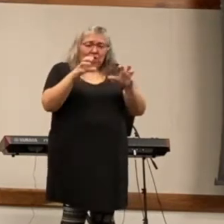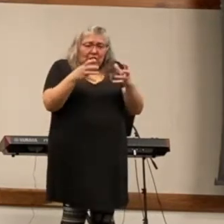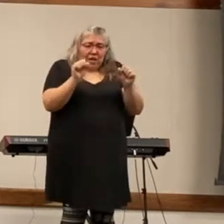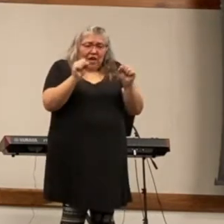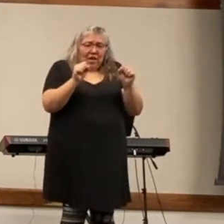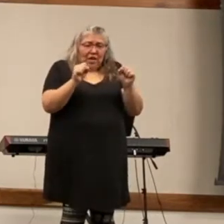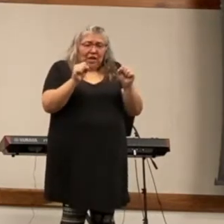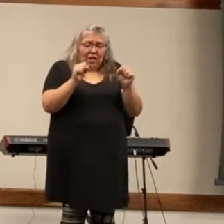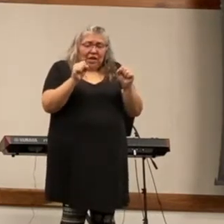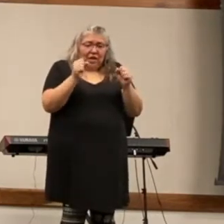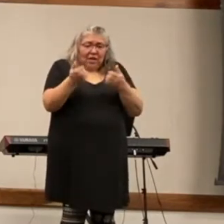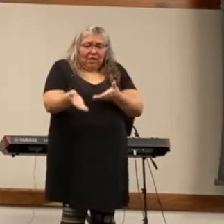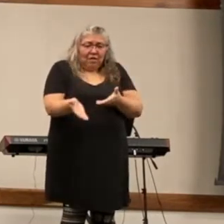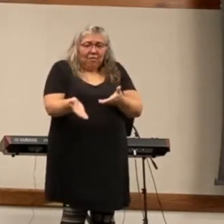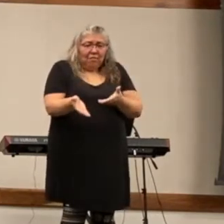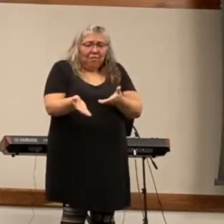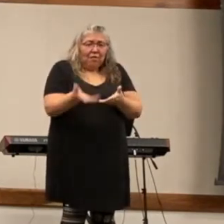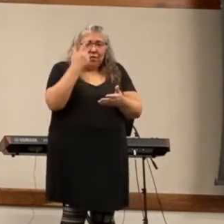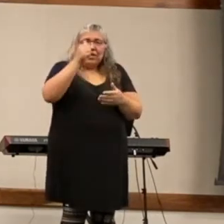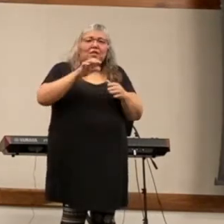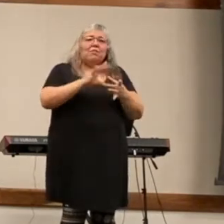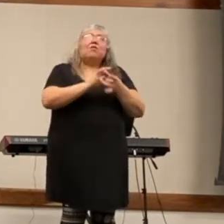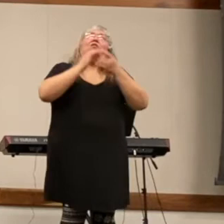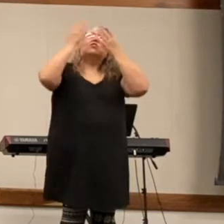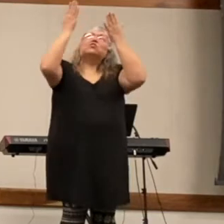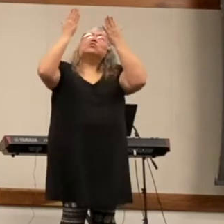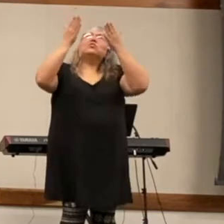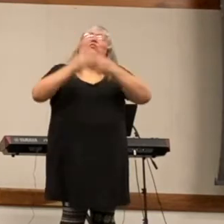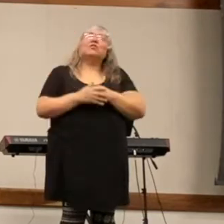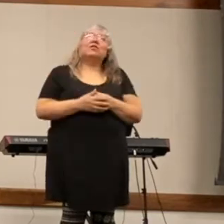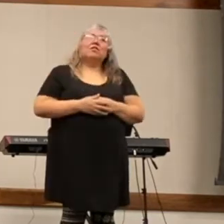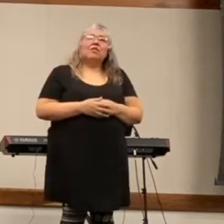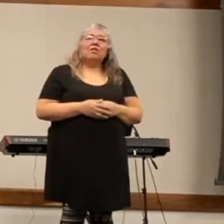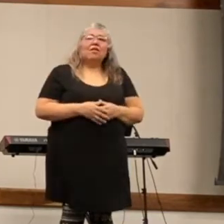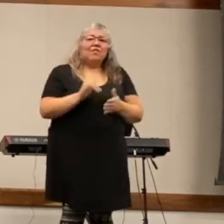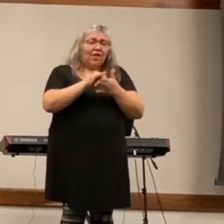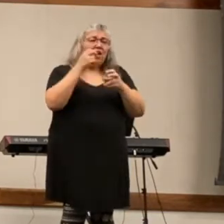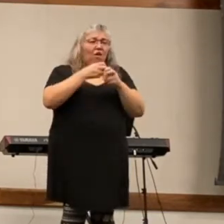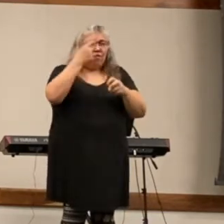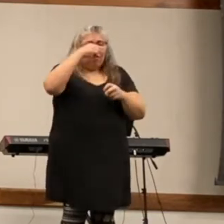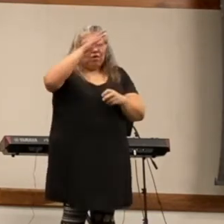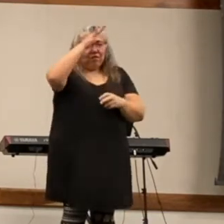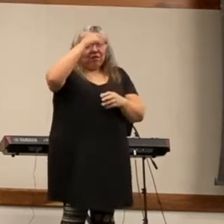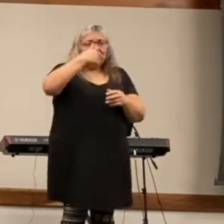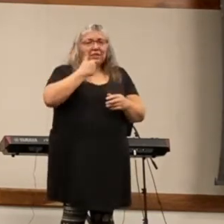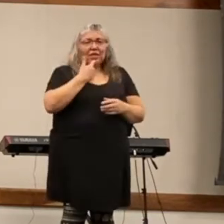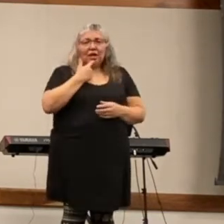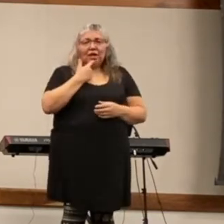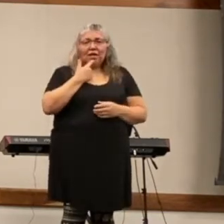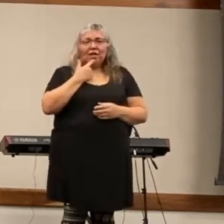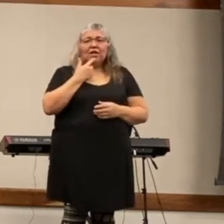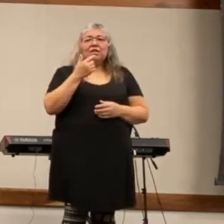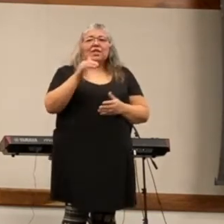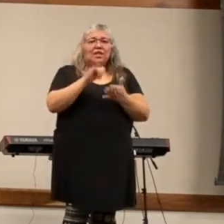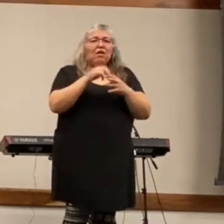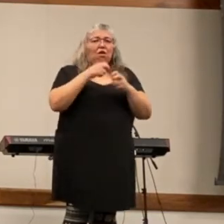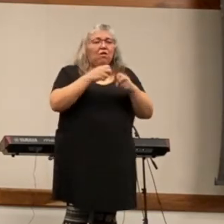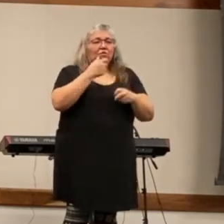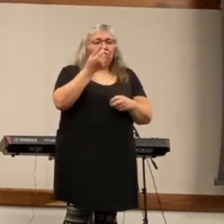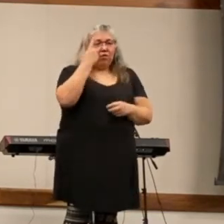can take him. Because he's yours. That's hard for a father to say. That's hard for any parent to